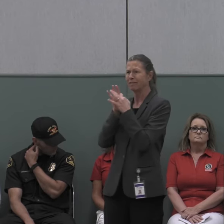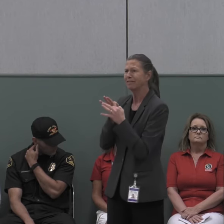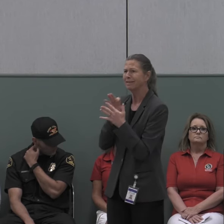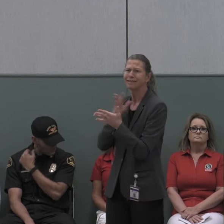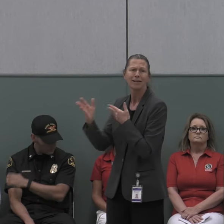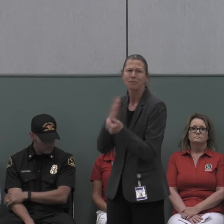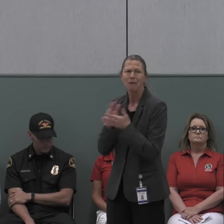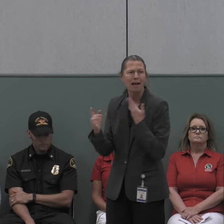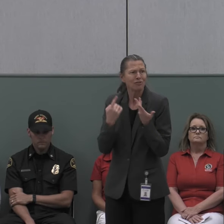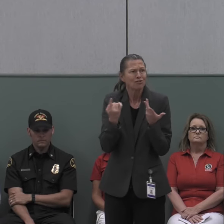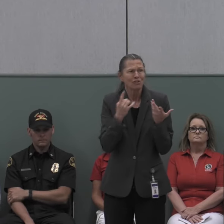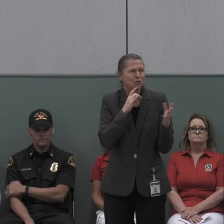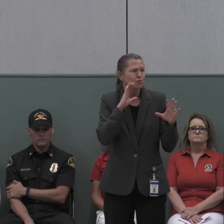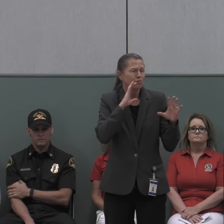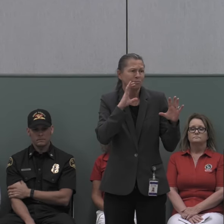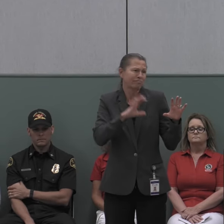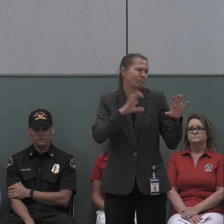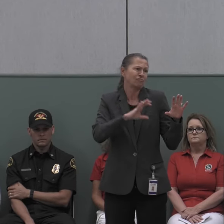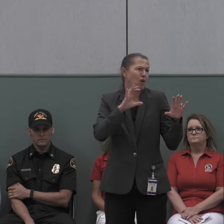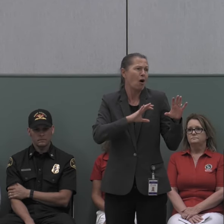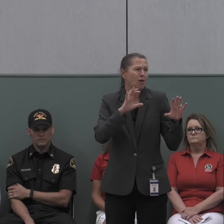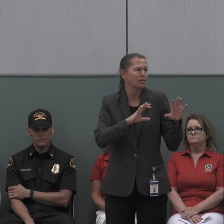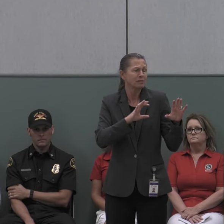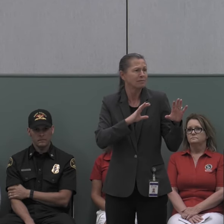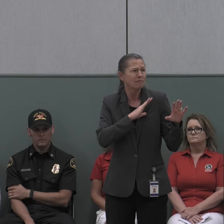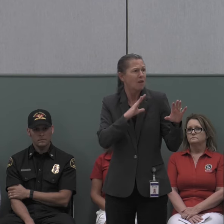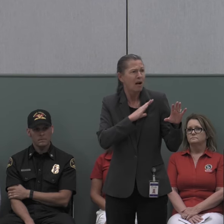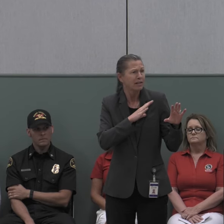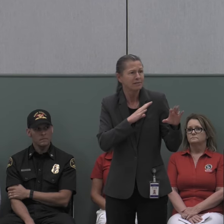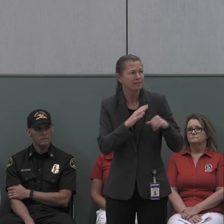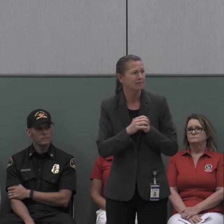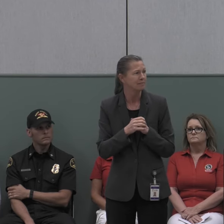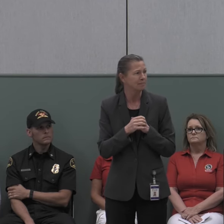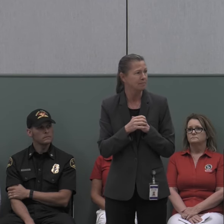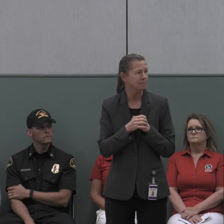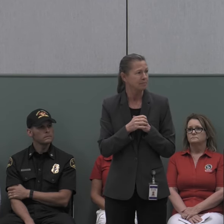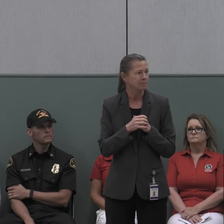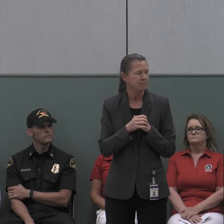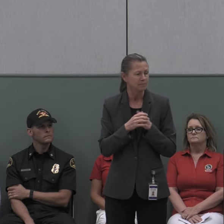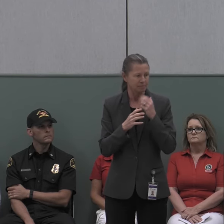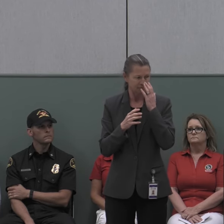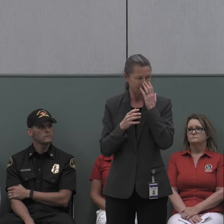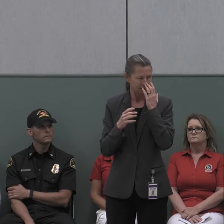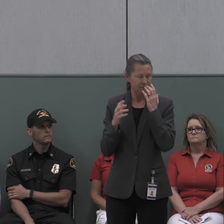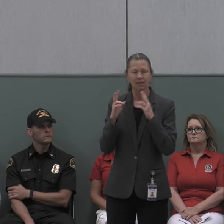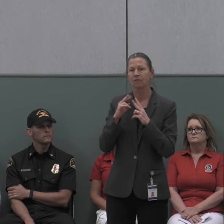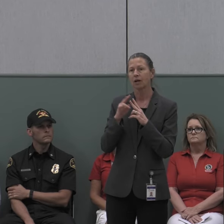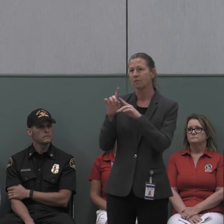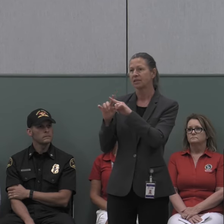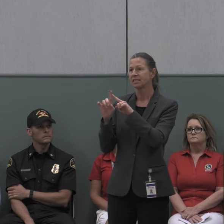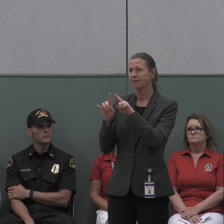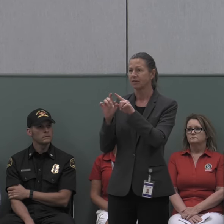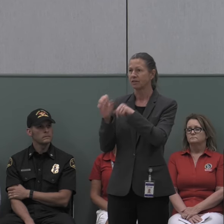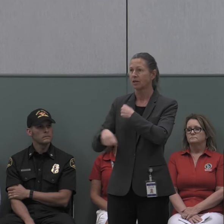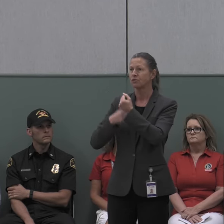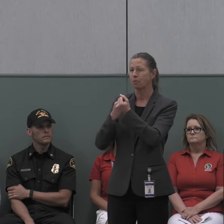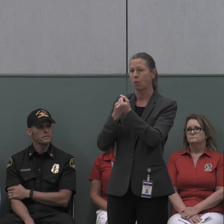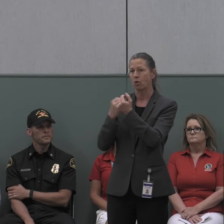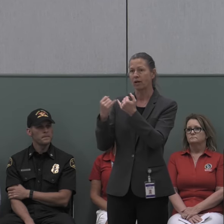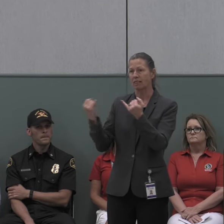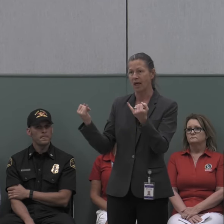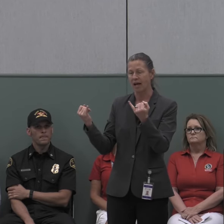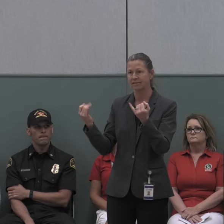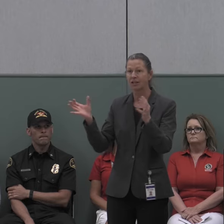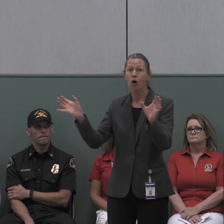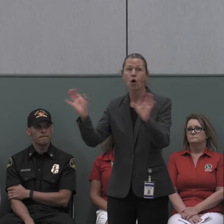a conversation. Please feel free to come up and talk to us. We have a couple different support lines. We have the